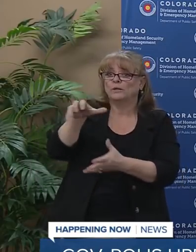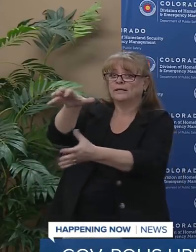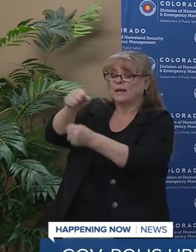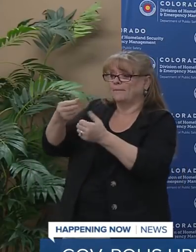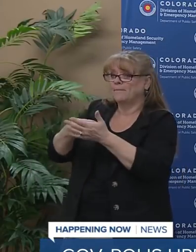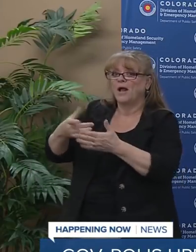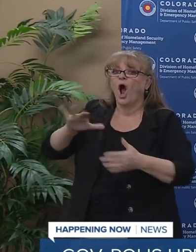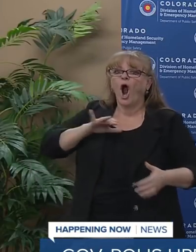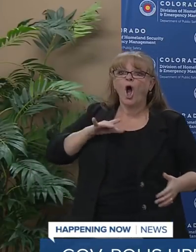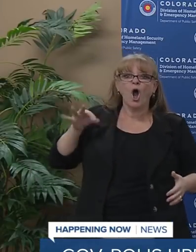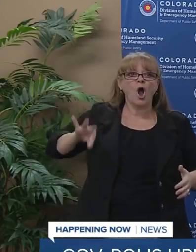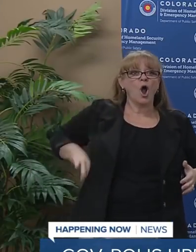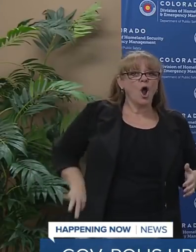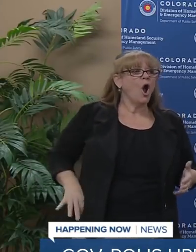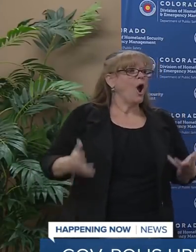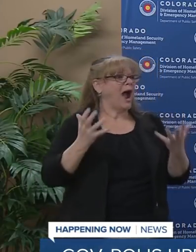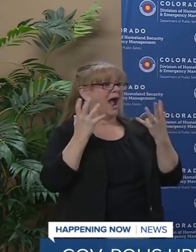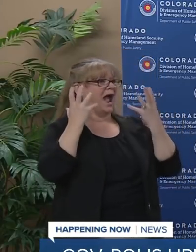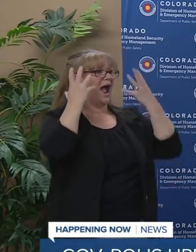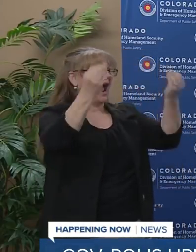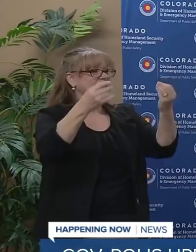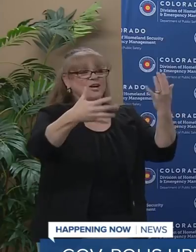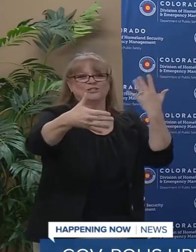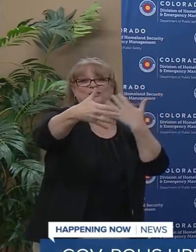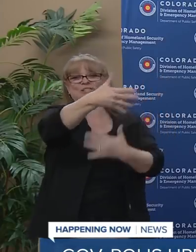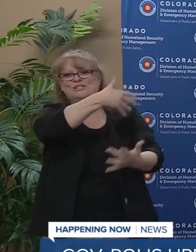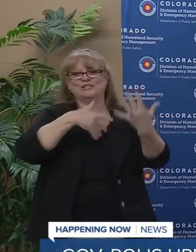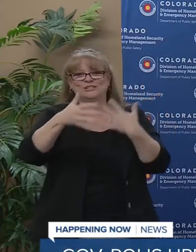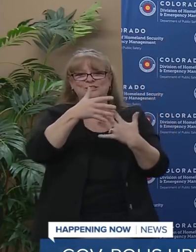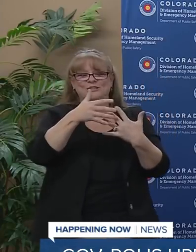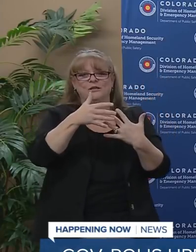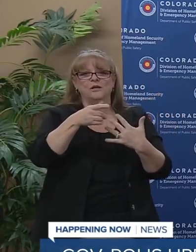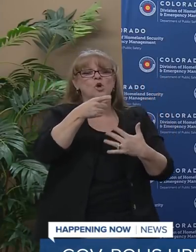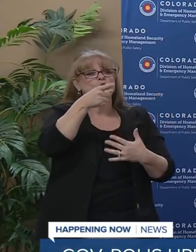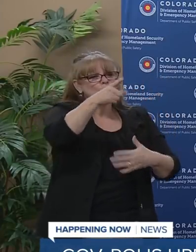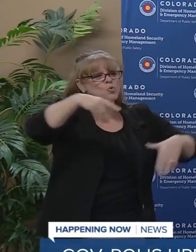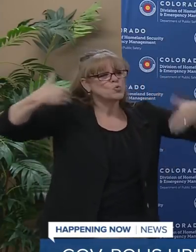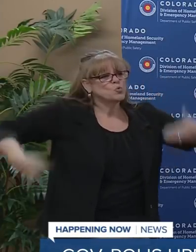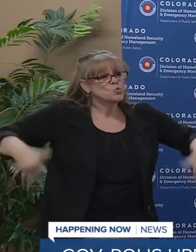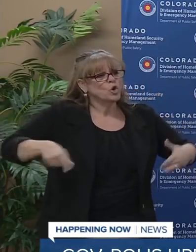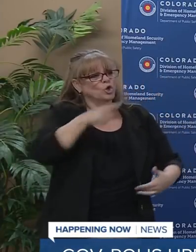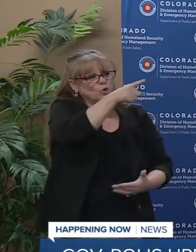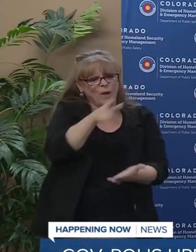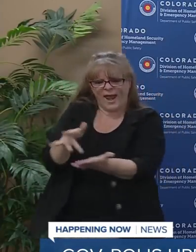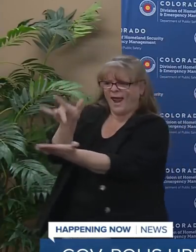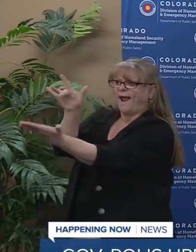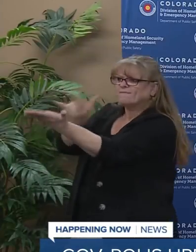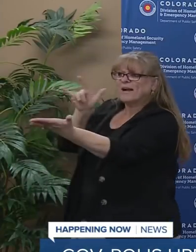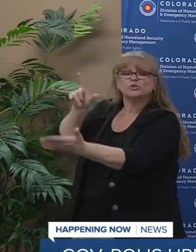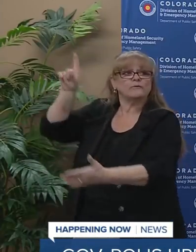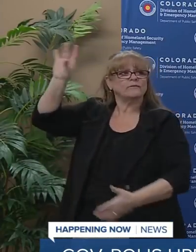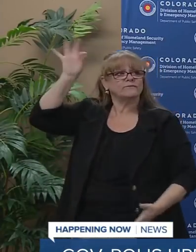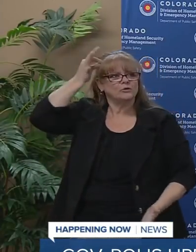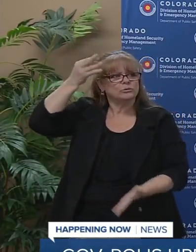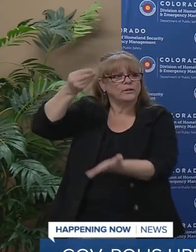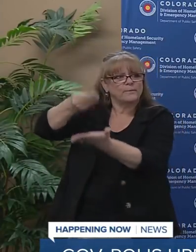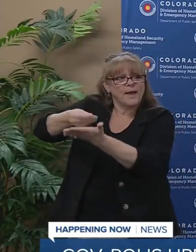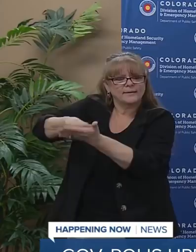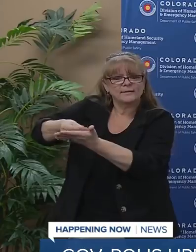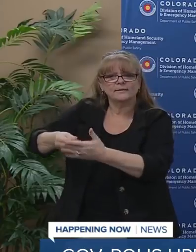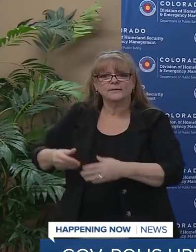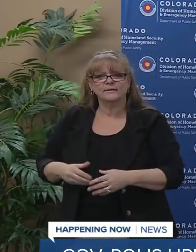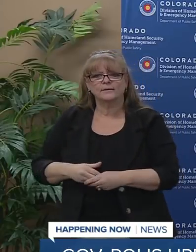and going out and socializing and hanging out with other people. This is a payment to stay at home, and we all have our honor and